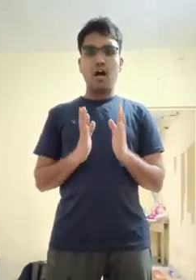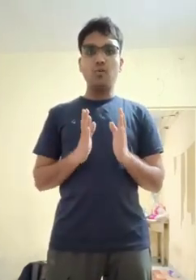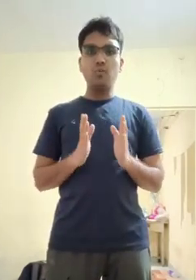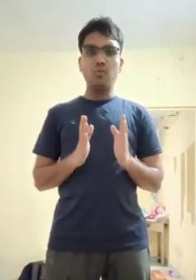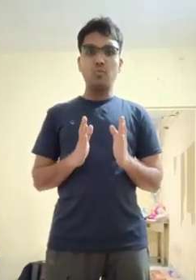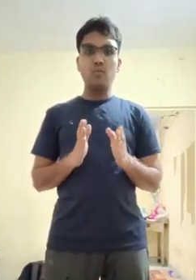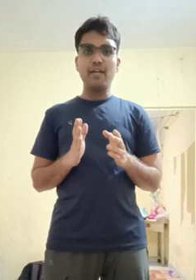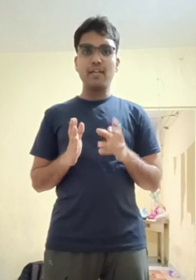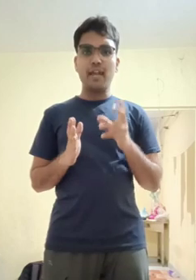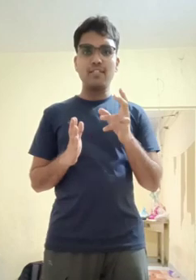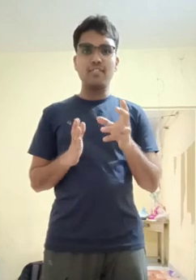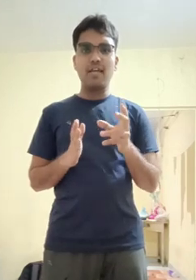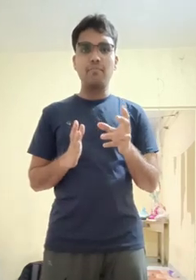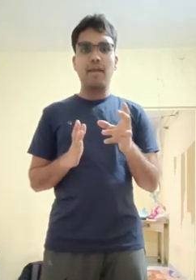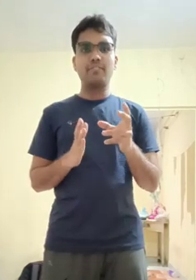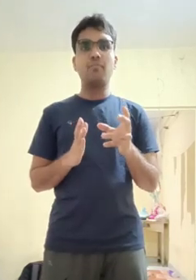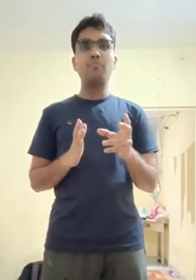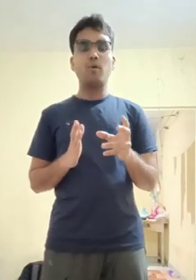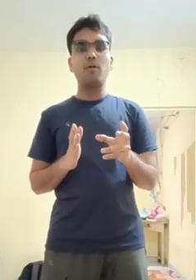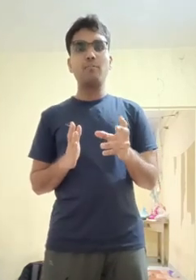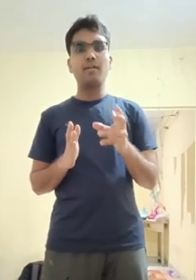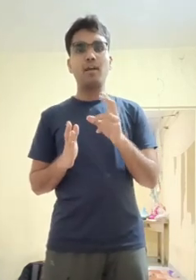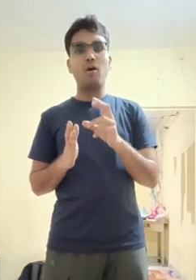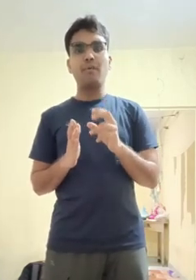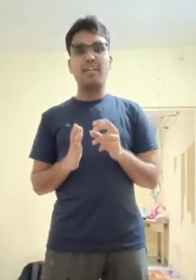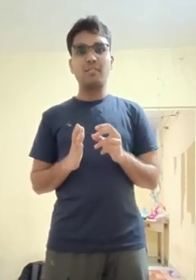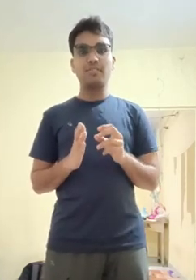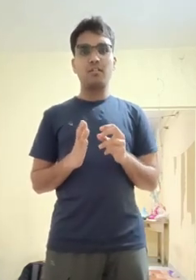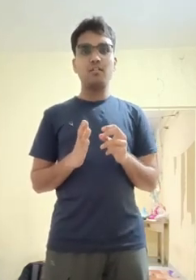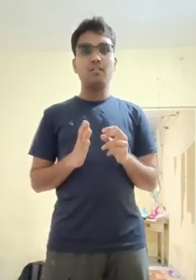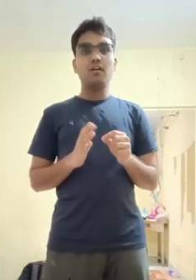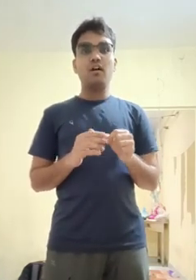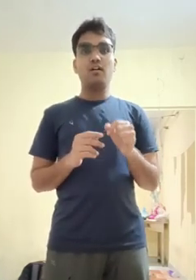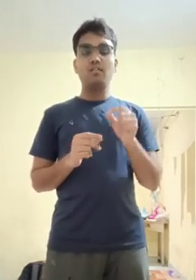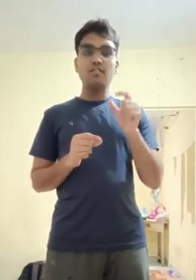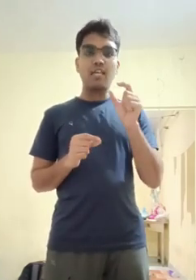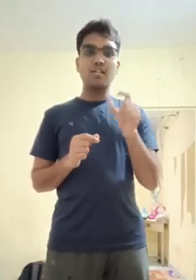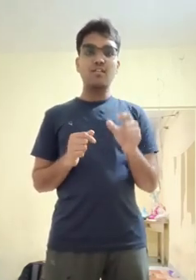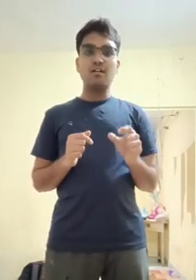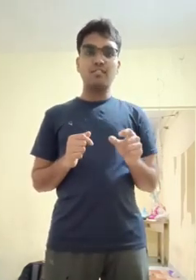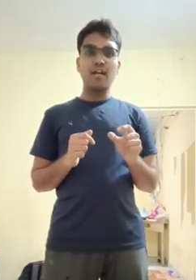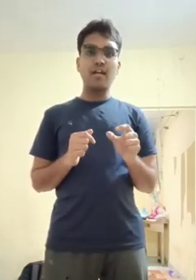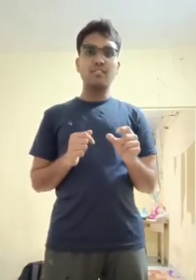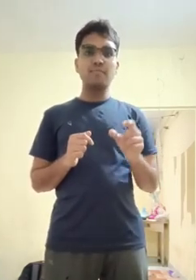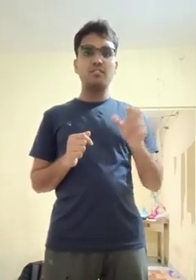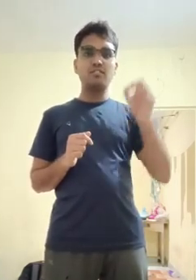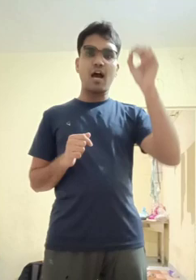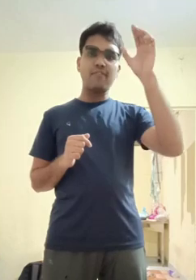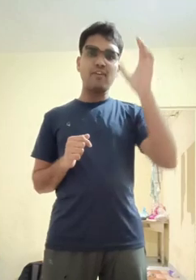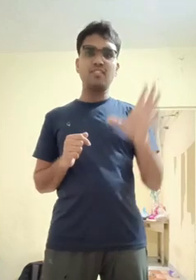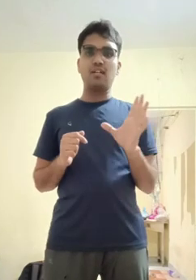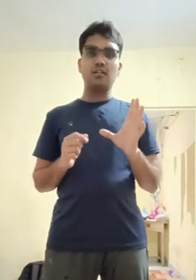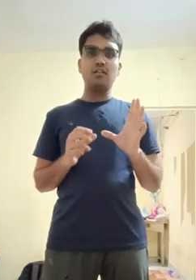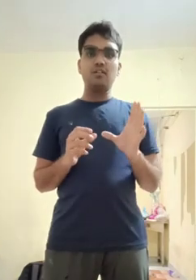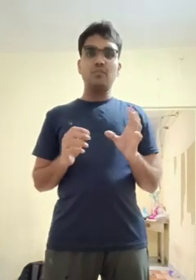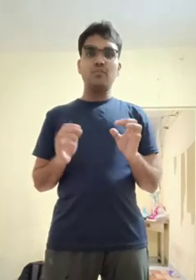how we can say maximum probability of exception? The checked exceptions are fixed, which